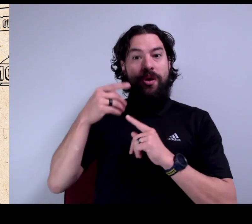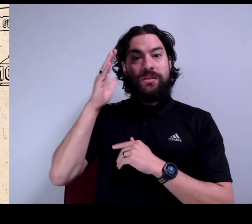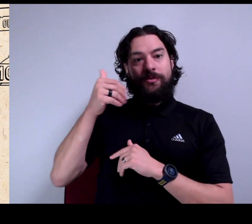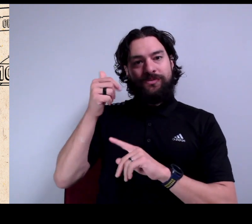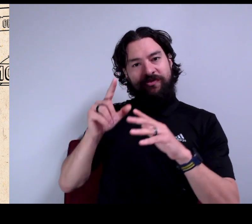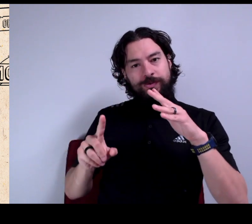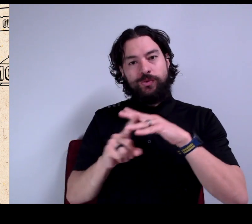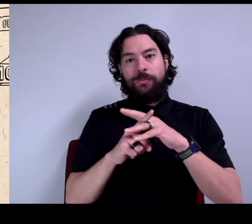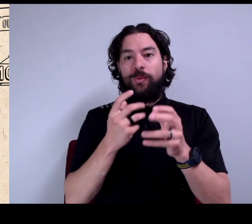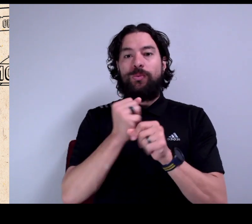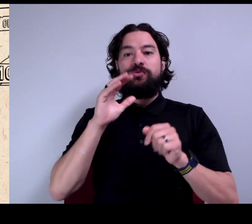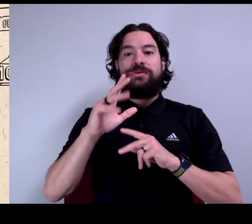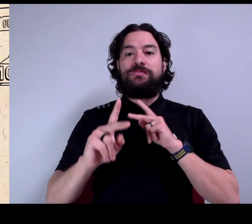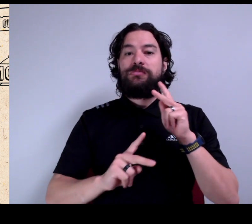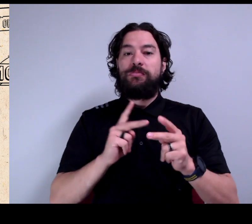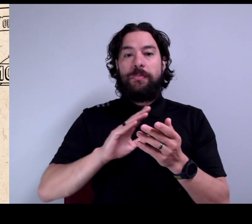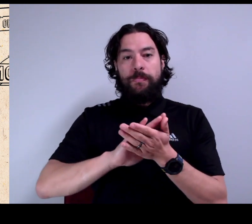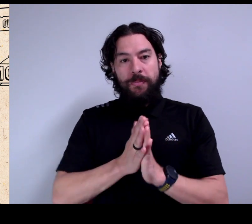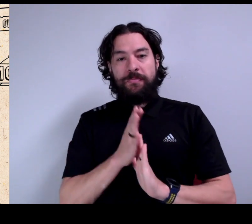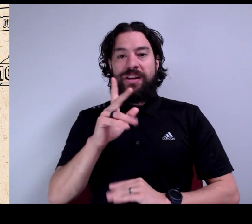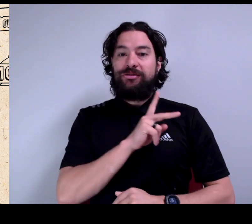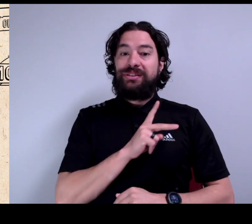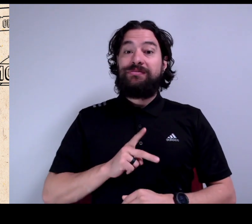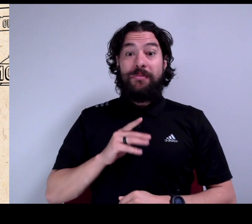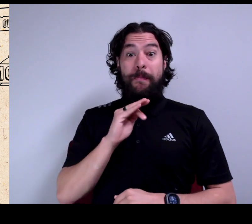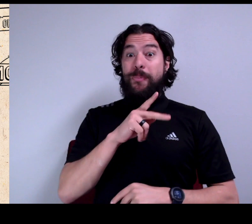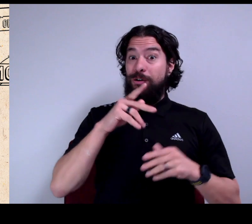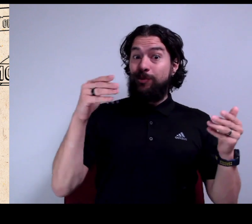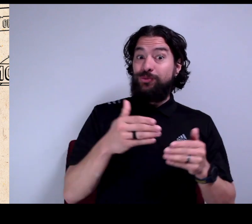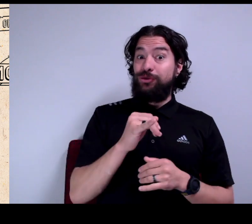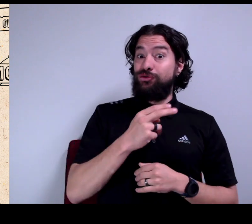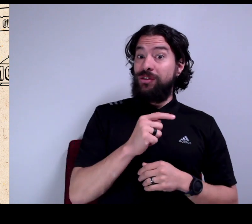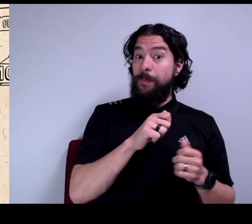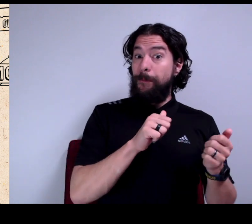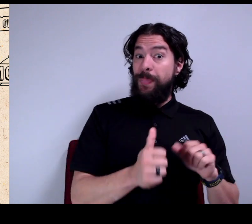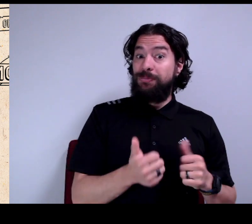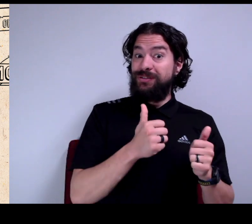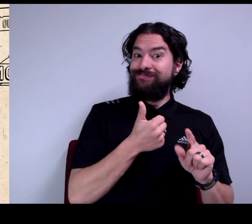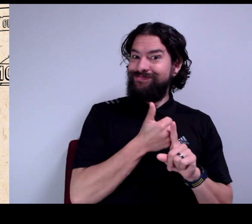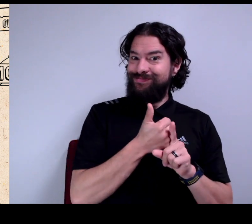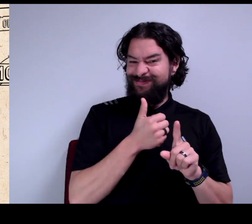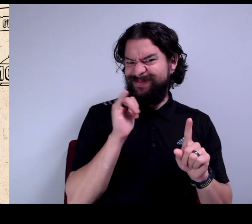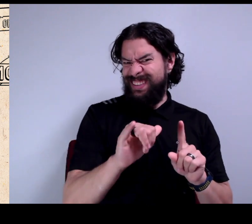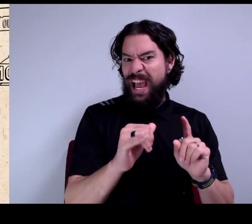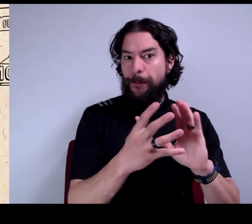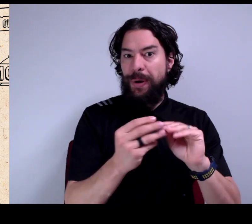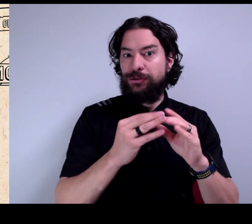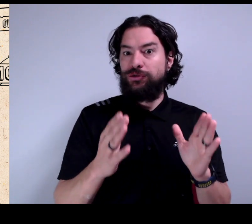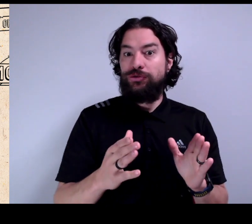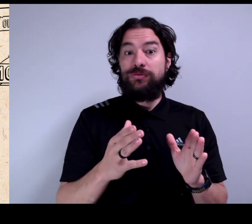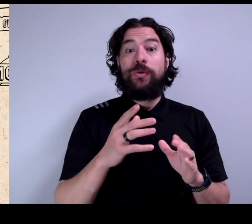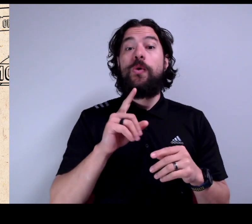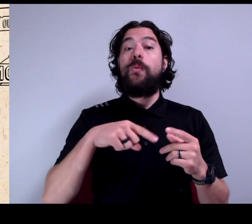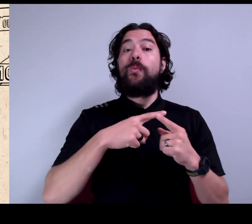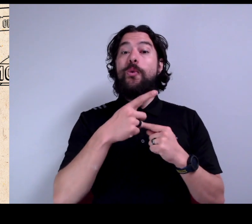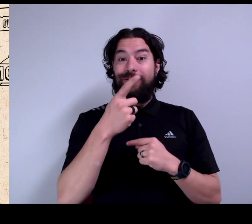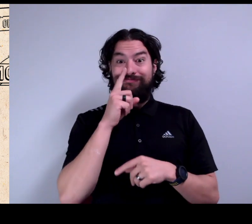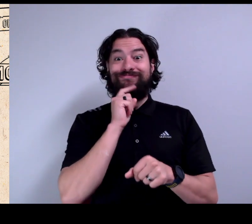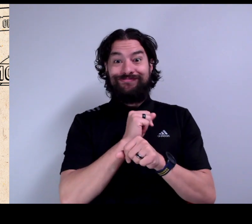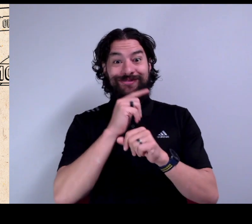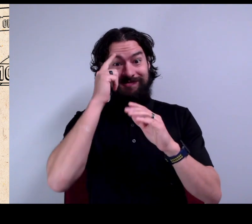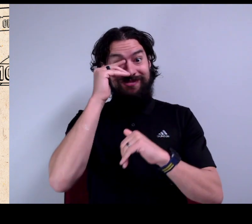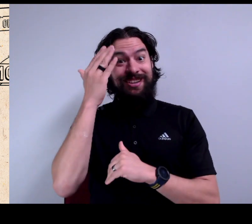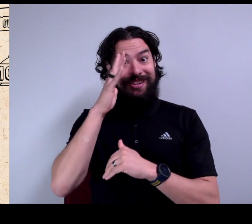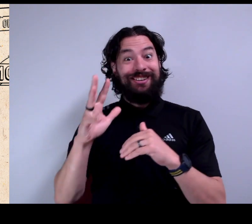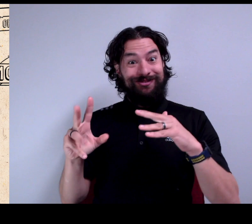would show up himself to rescue his people and become their king. And Mark introduces John the Baptist as that messenger, and then right when you